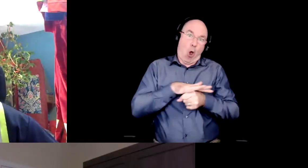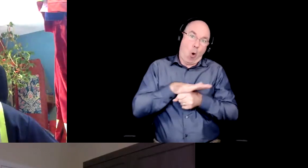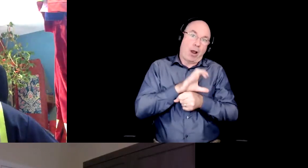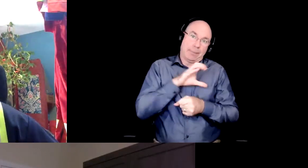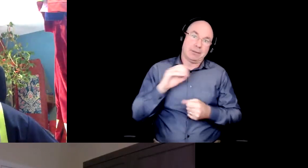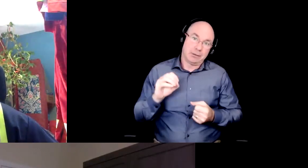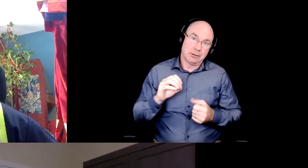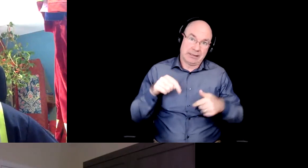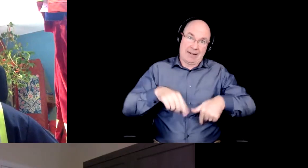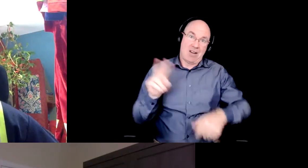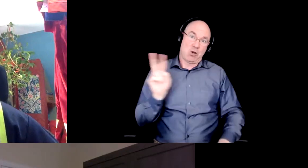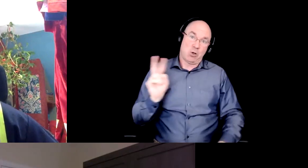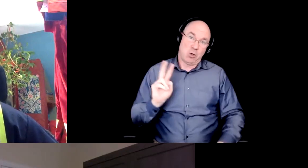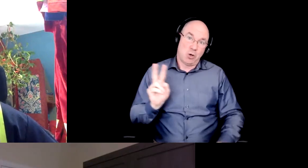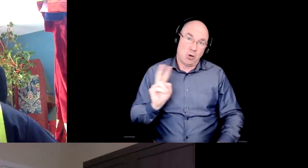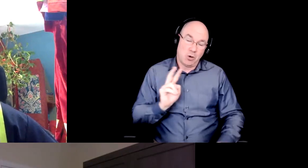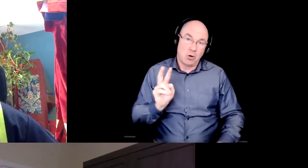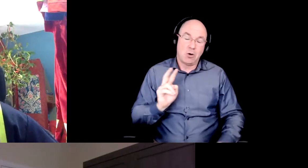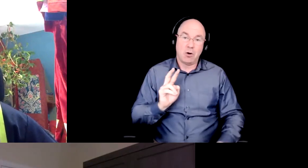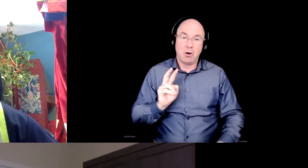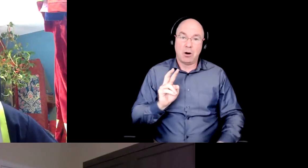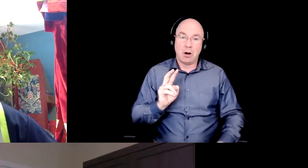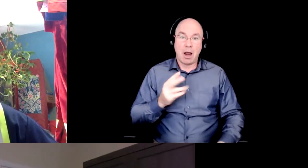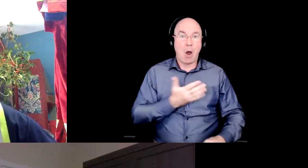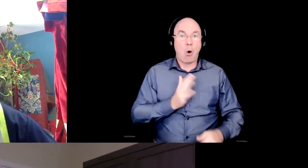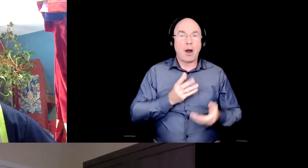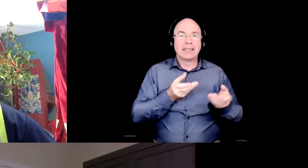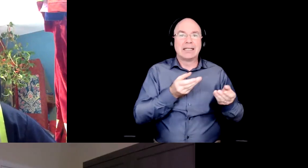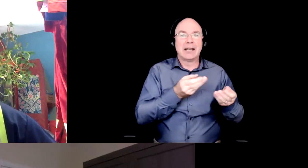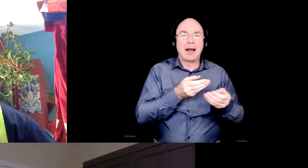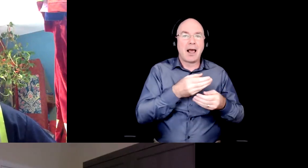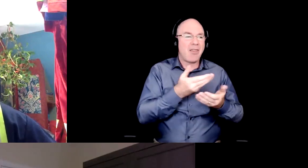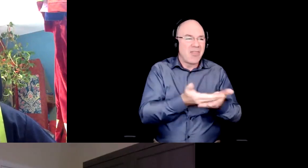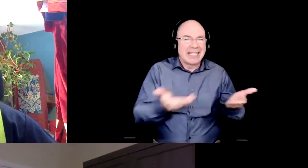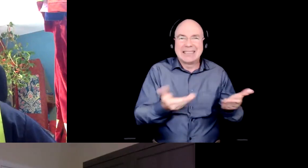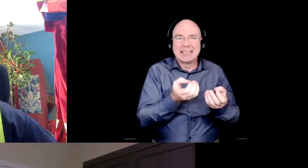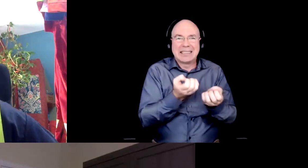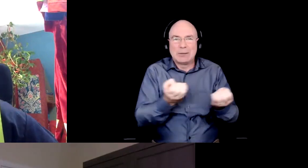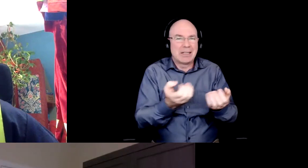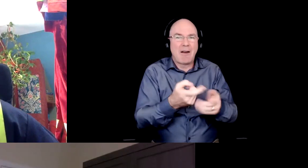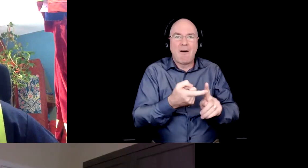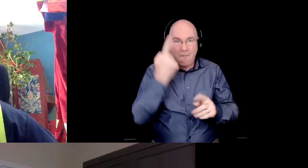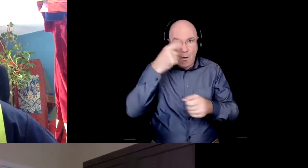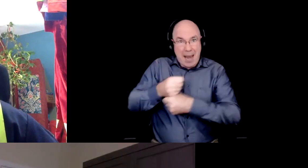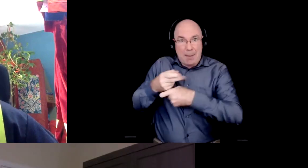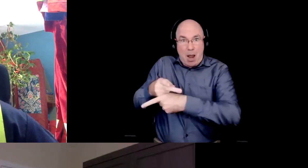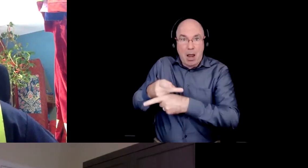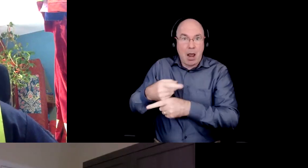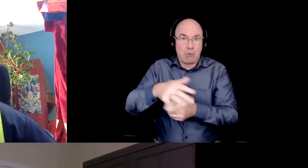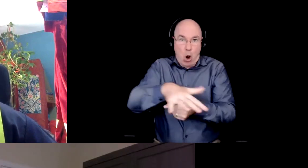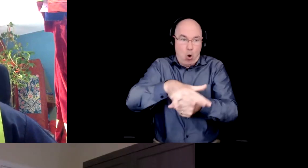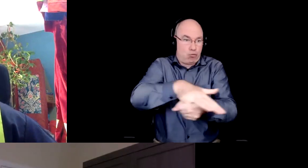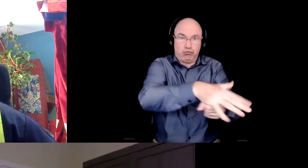company right here in Vancouver, we were able to keep our supply chain for the development project local. We did all of